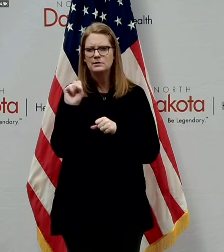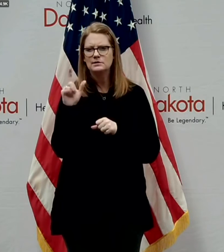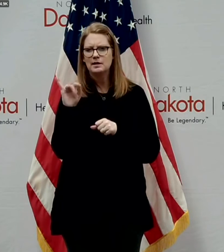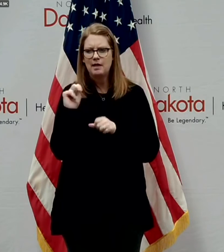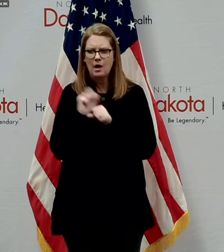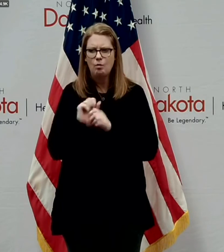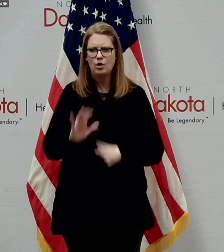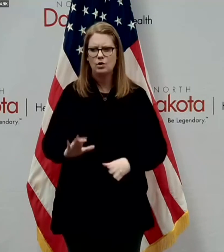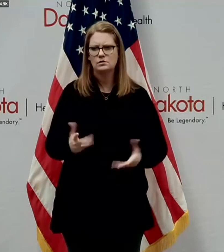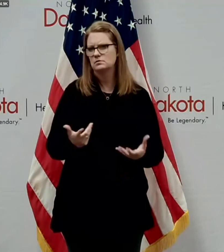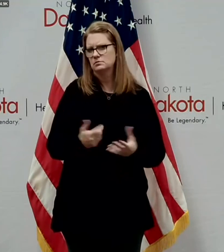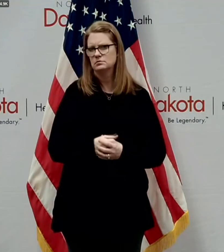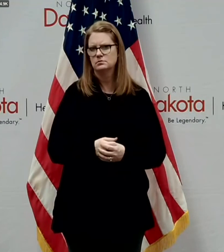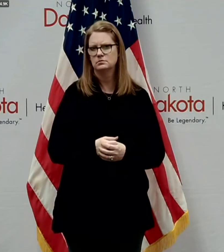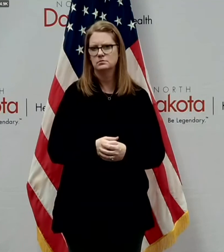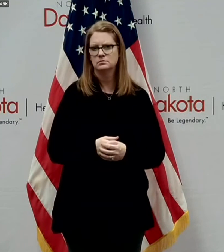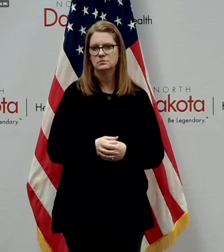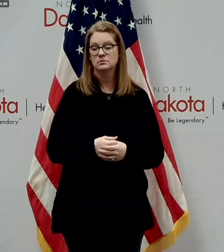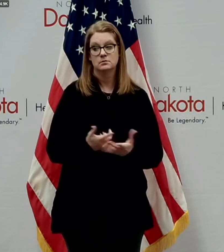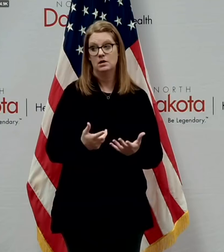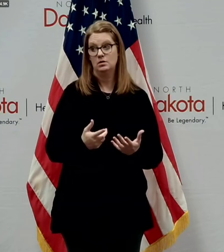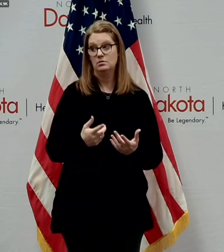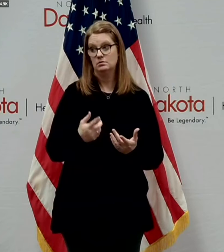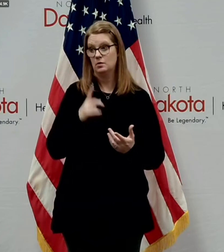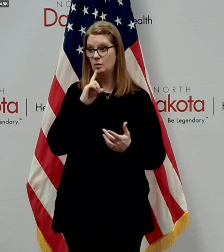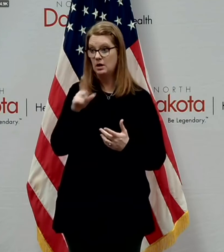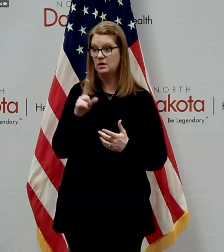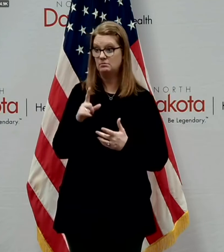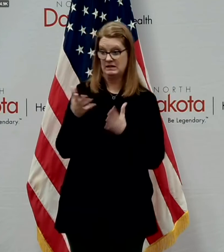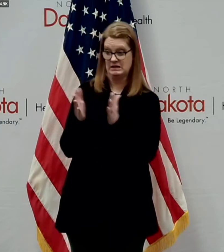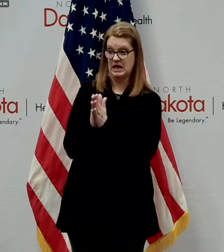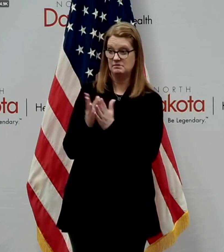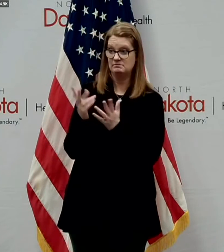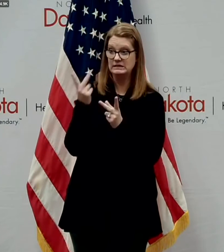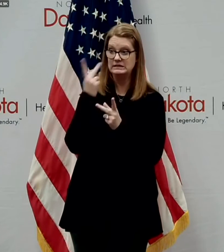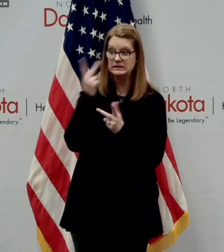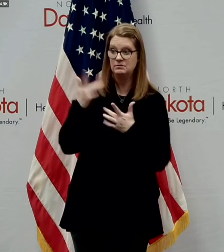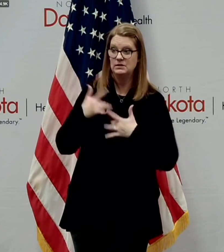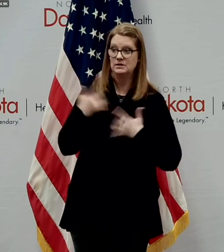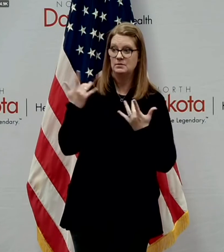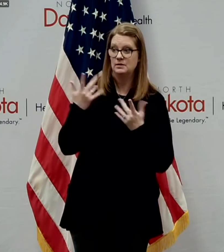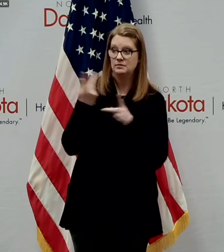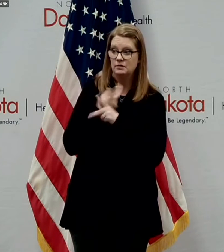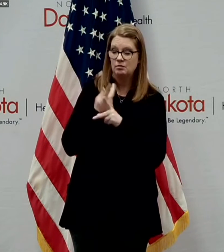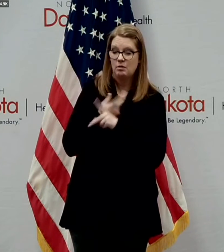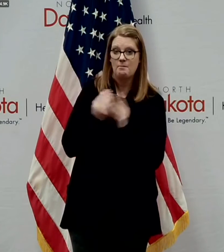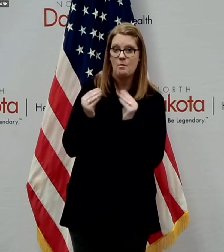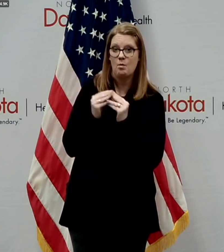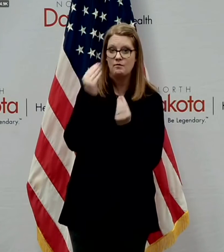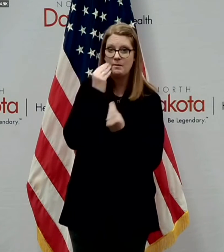folks. So if it's not reaching them, let's drill in and find out more.